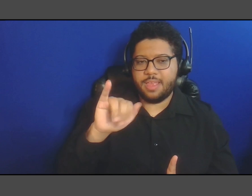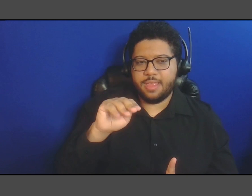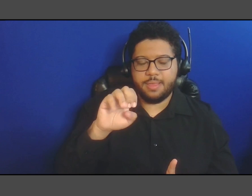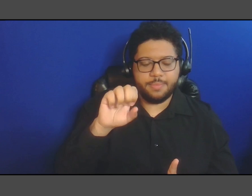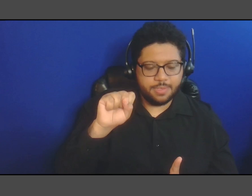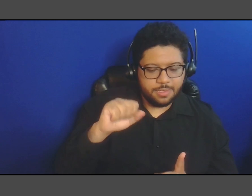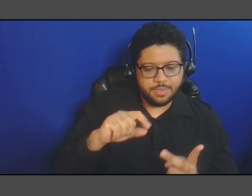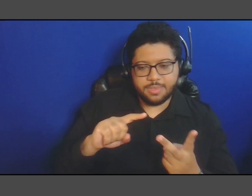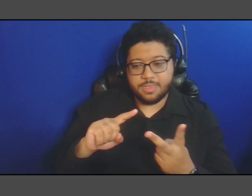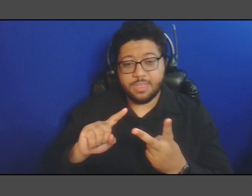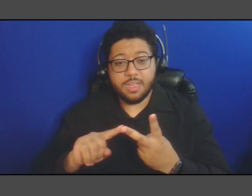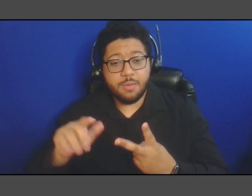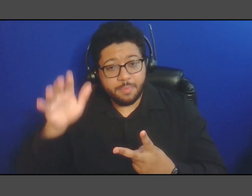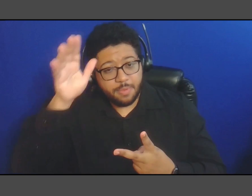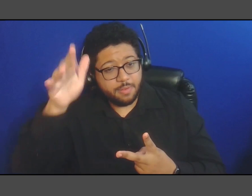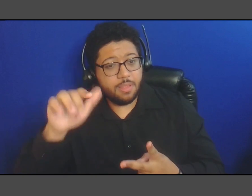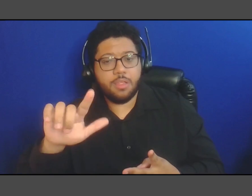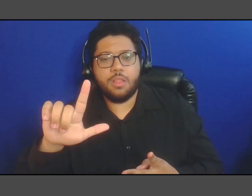my grandmother,